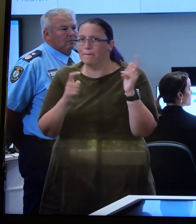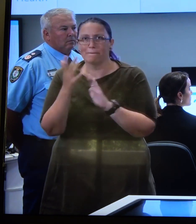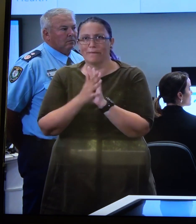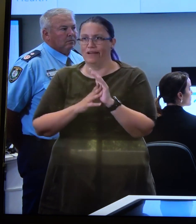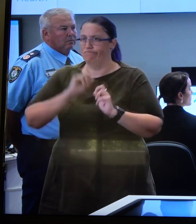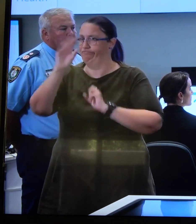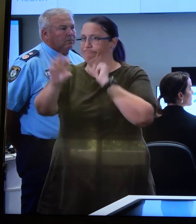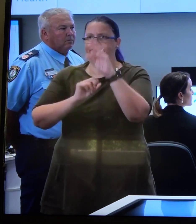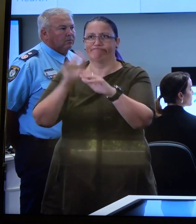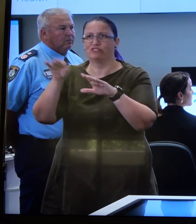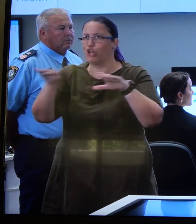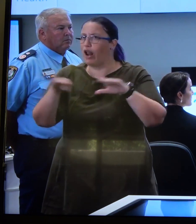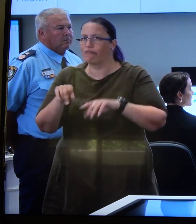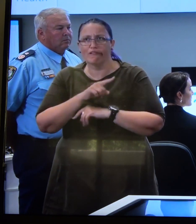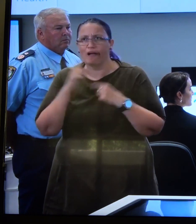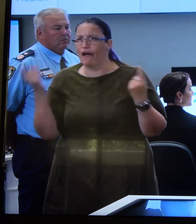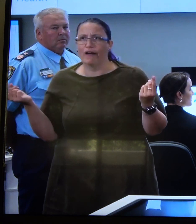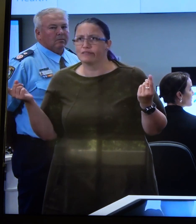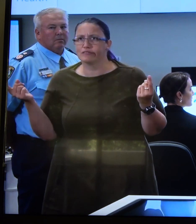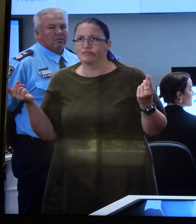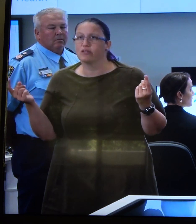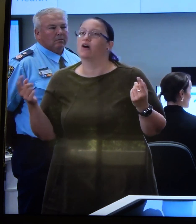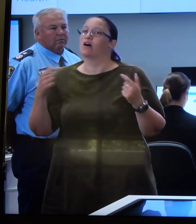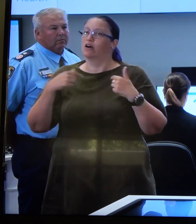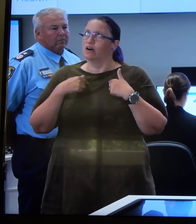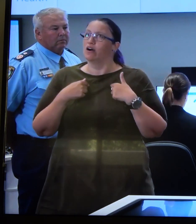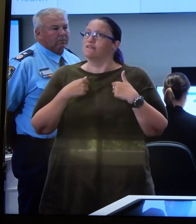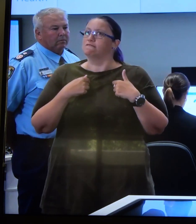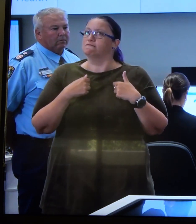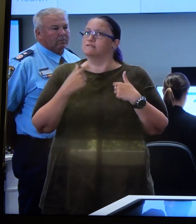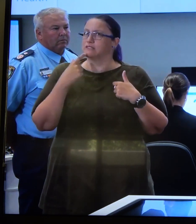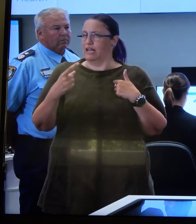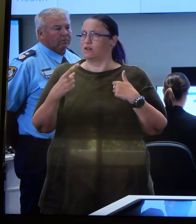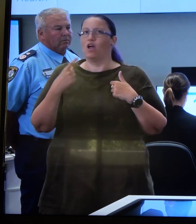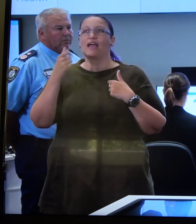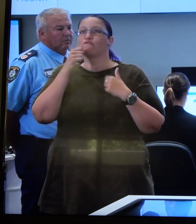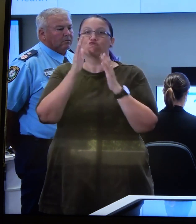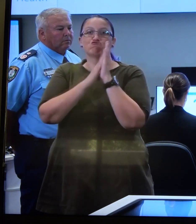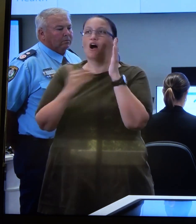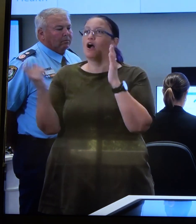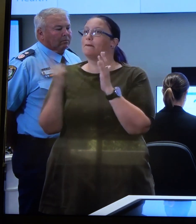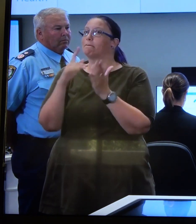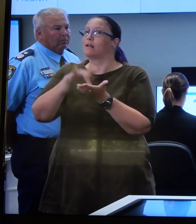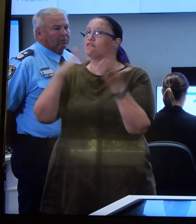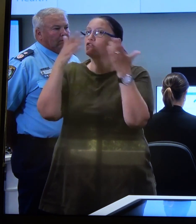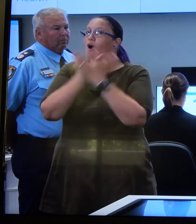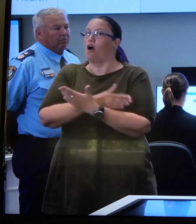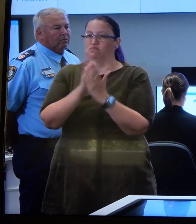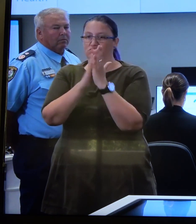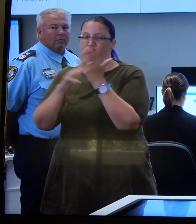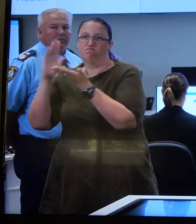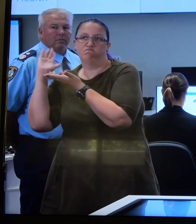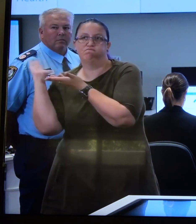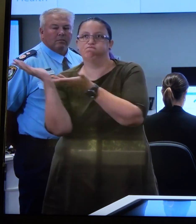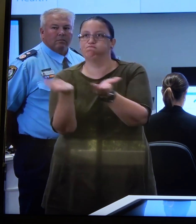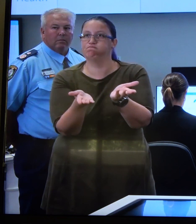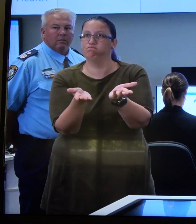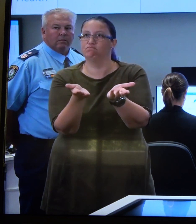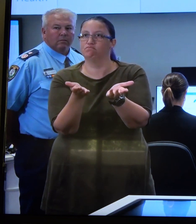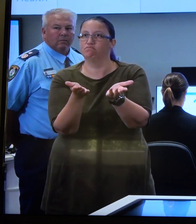those restrictions. If some of us have, I live near a supermarket, if some of us have to put up with trucks delivering goods in the middle of the night, so be it.